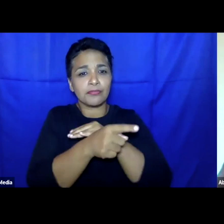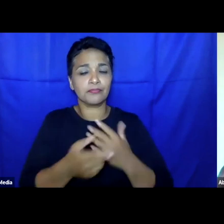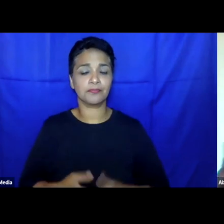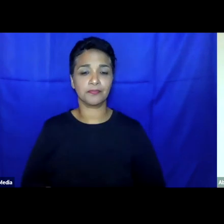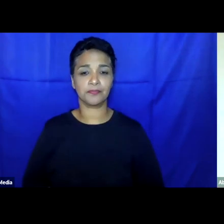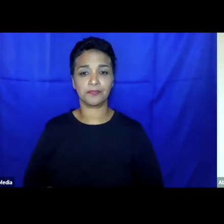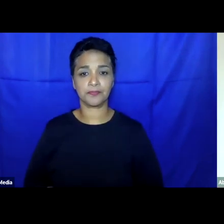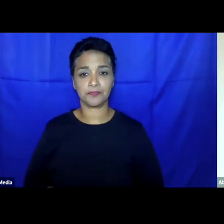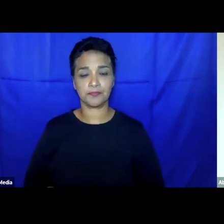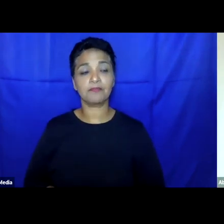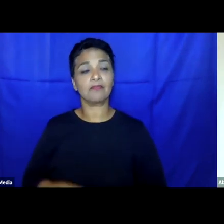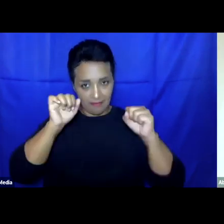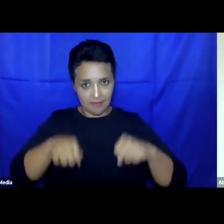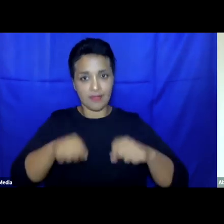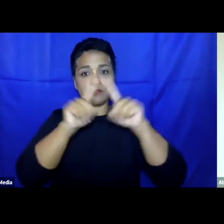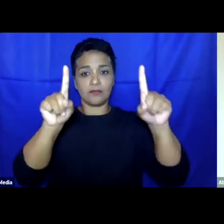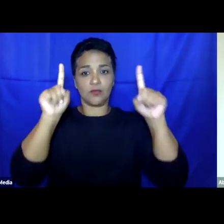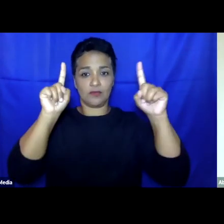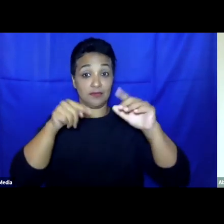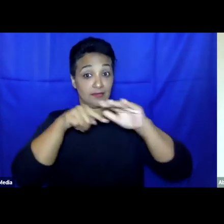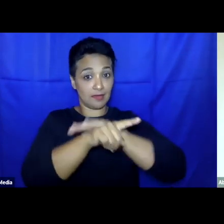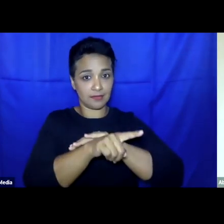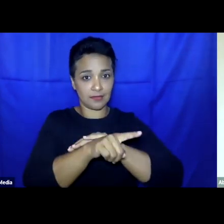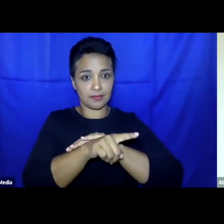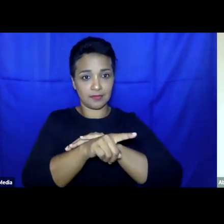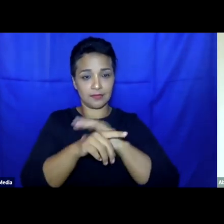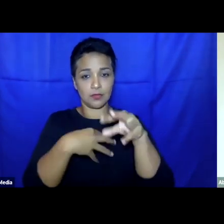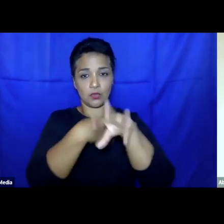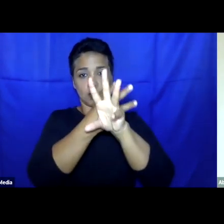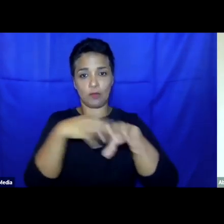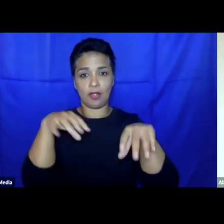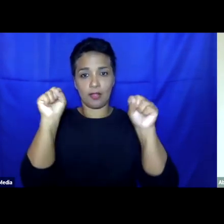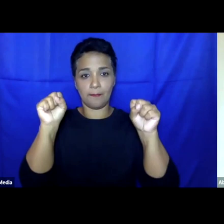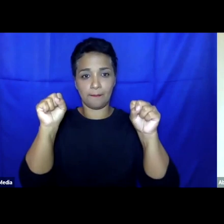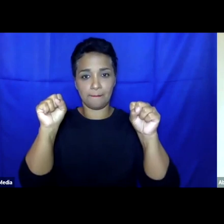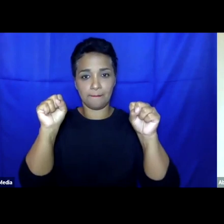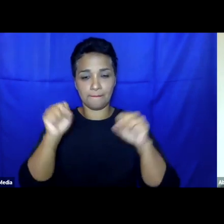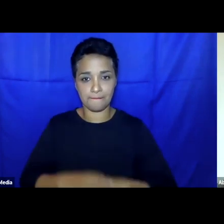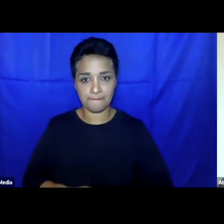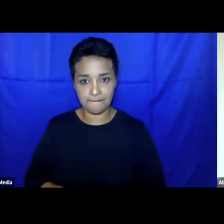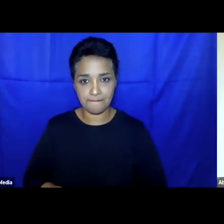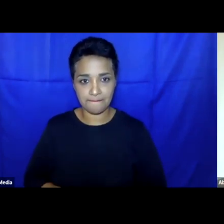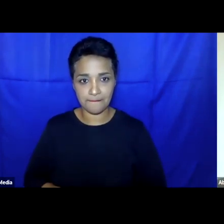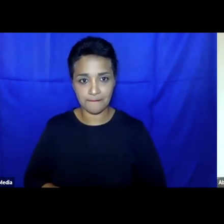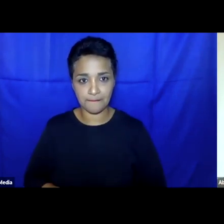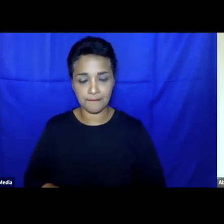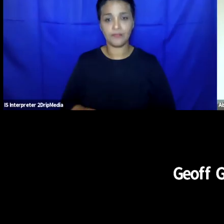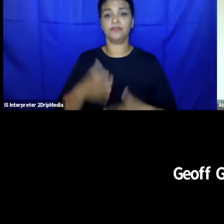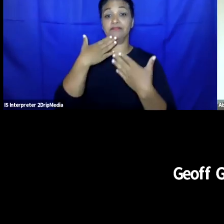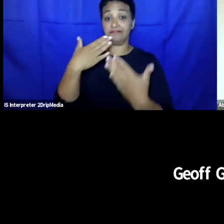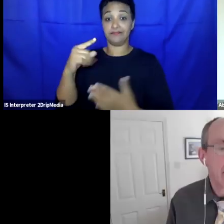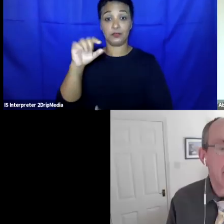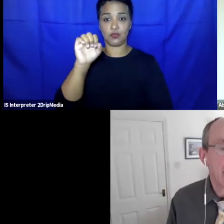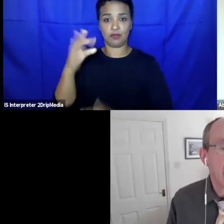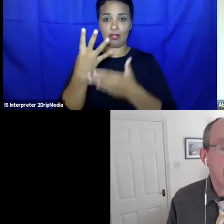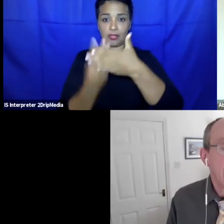I believe that we'll have, less problems in wherever we are coming from. Thank you, Geoff. Back to